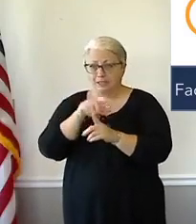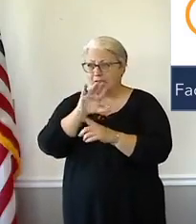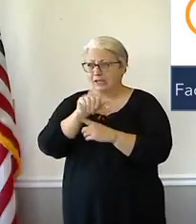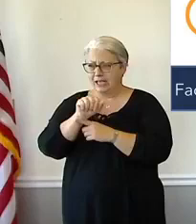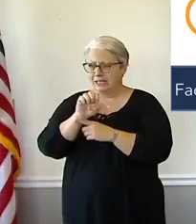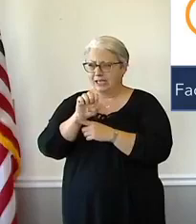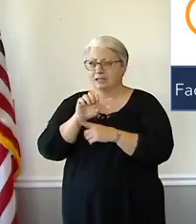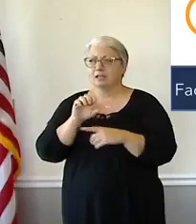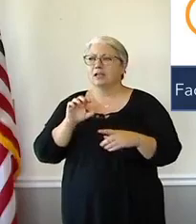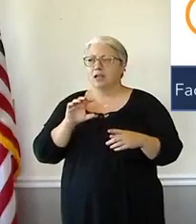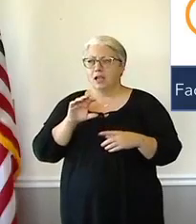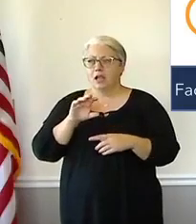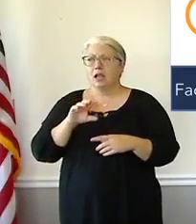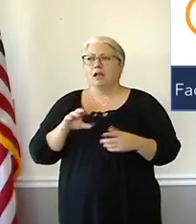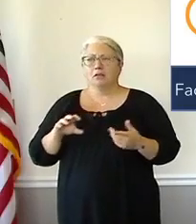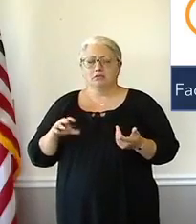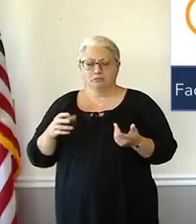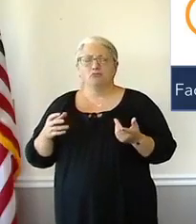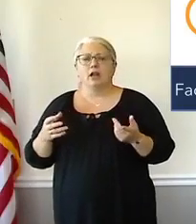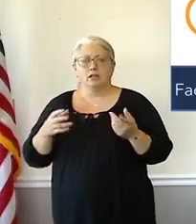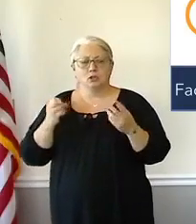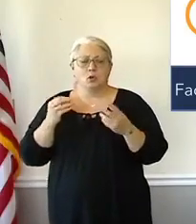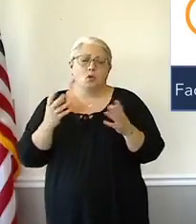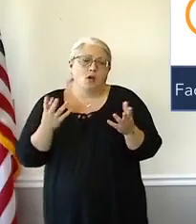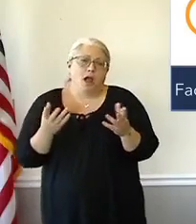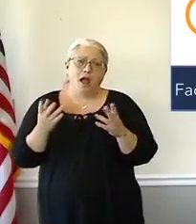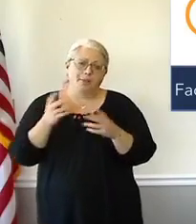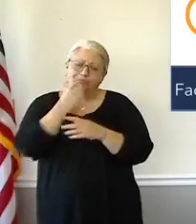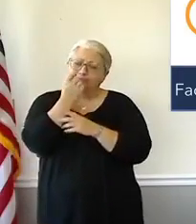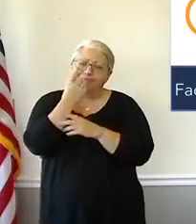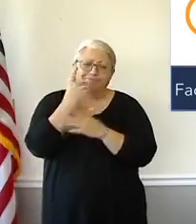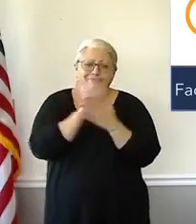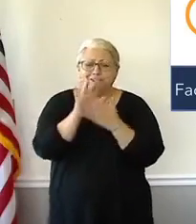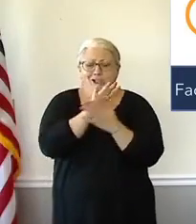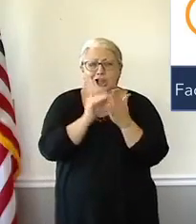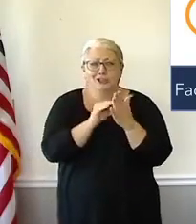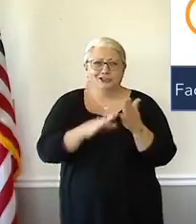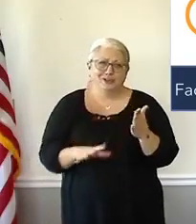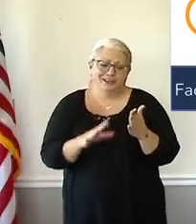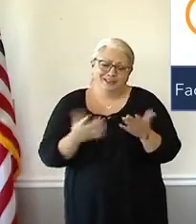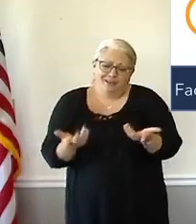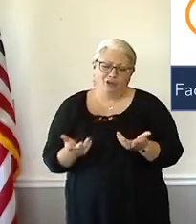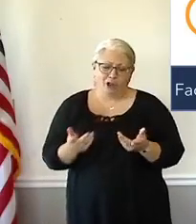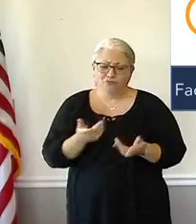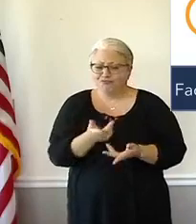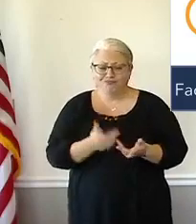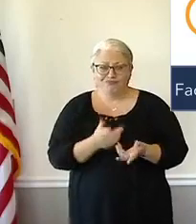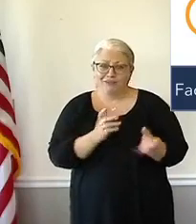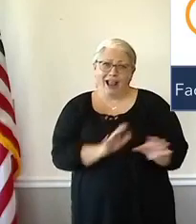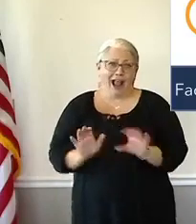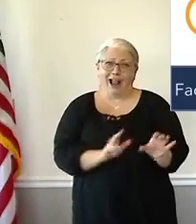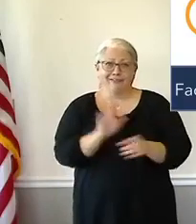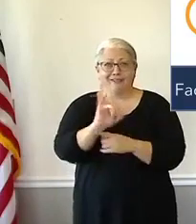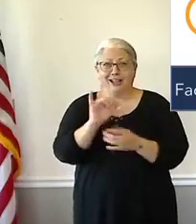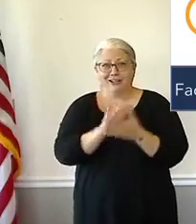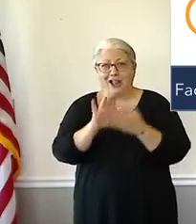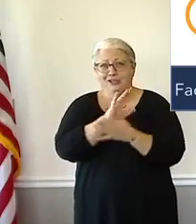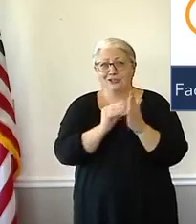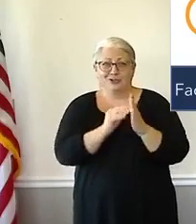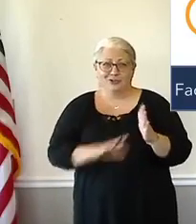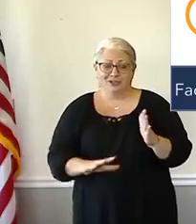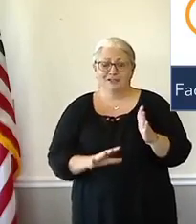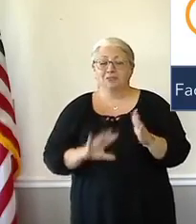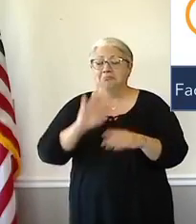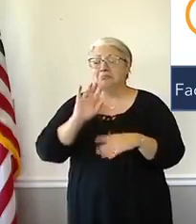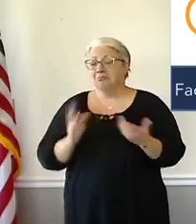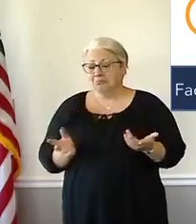realities that we confront. College students will always act like college students, and we all have to do more to protect the public's health. So to